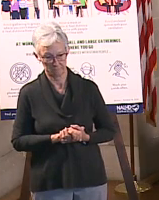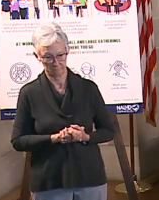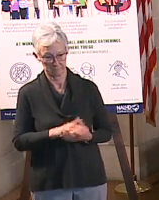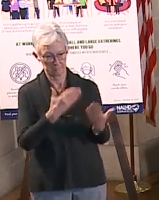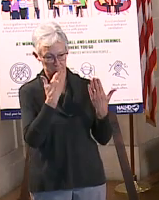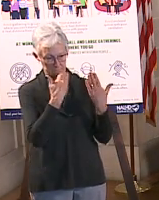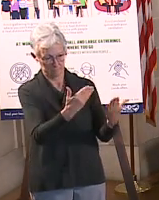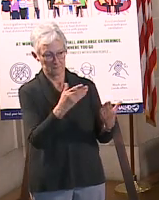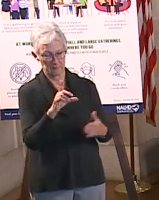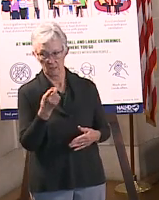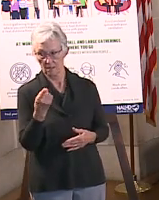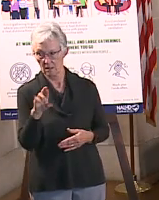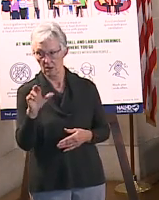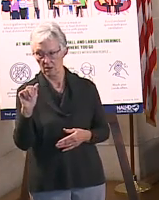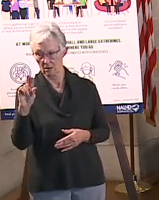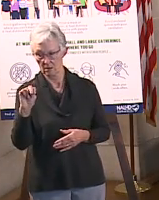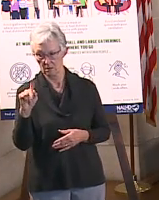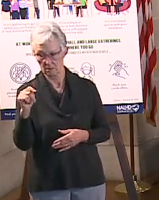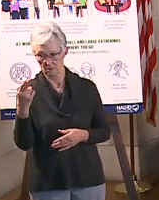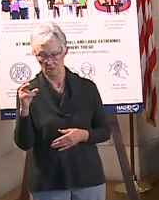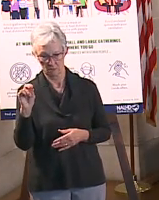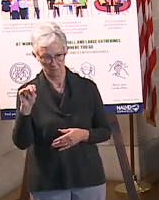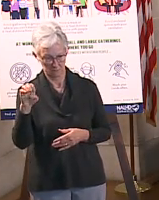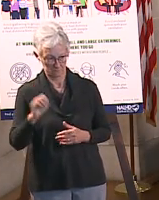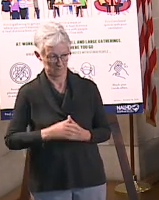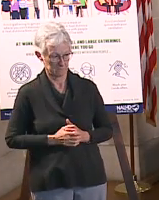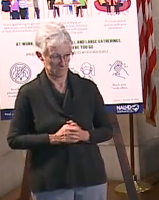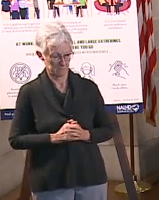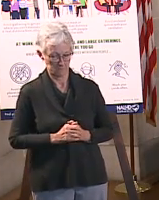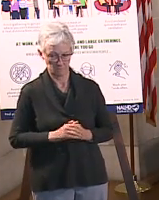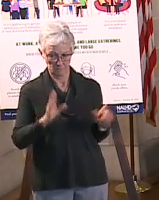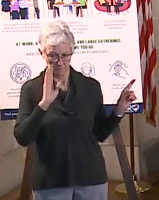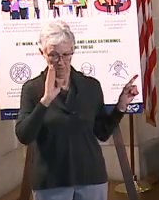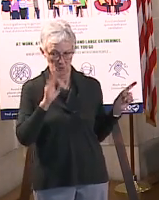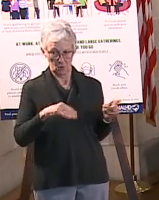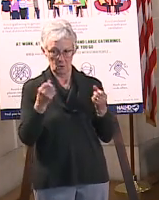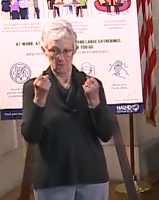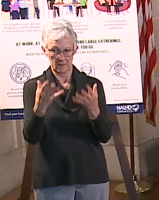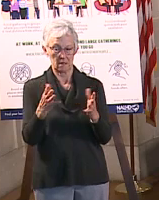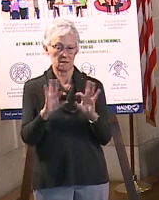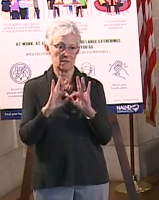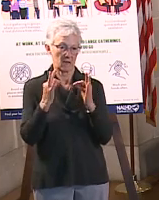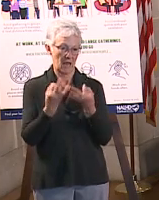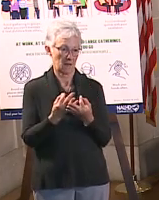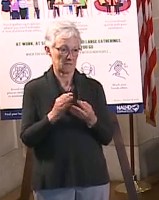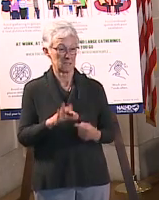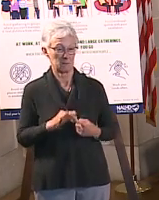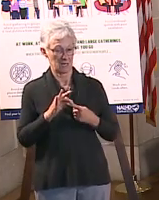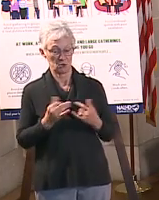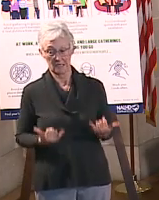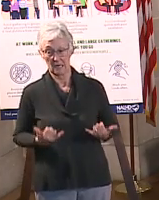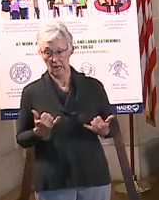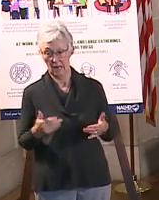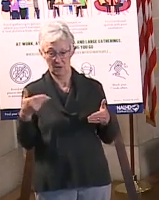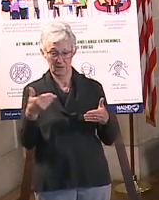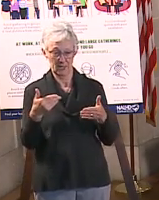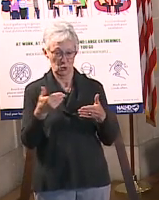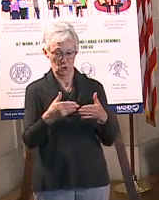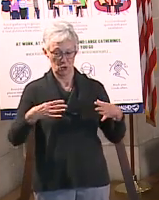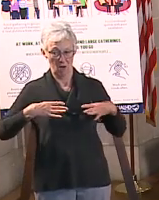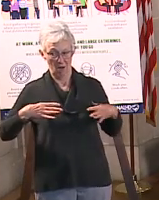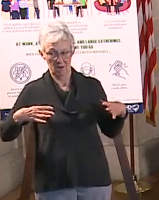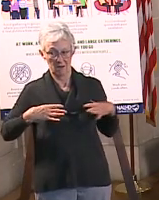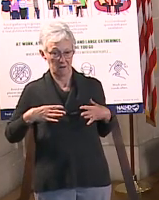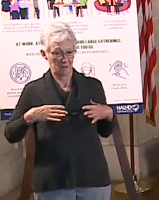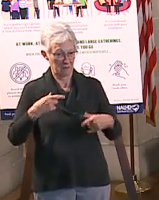Thank you, Dr. Antone. And again, if I could just, I know that a lot of families, especially again with the holidays, are anxious to see their loved ones who are the